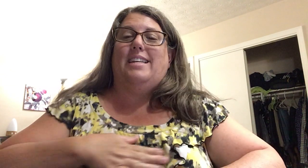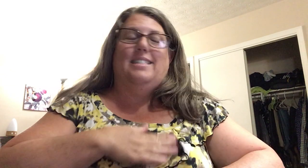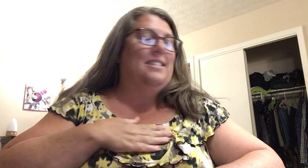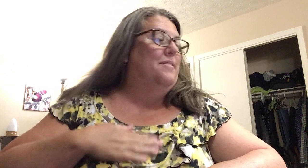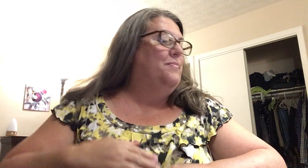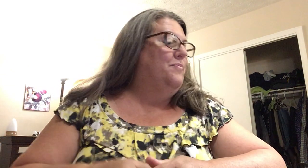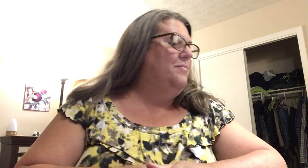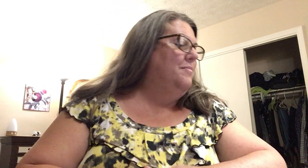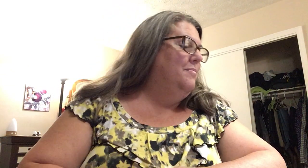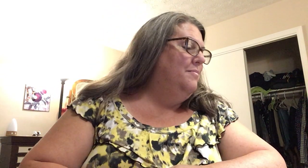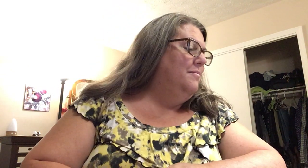please.